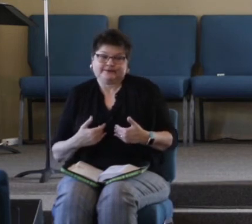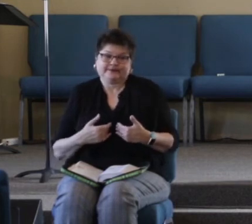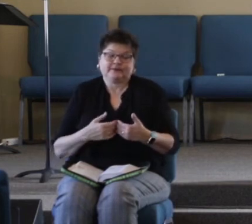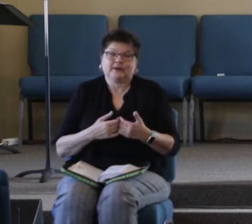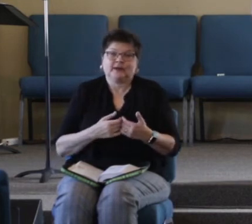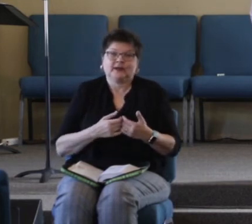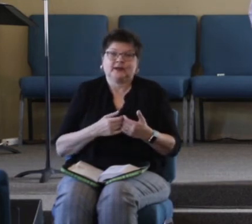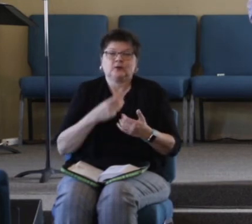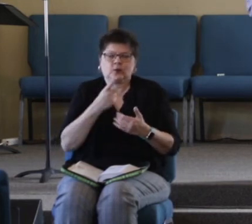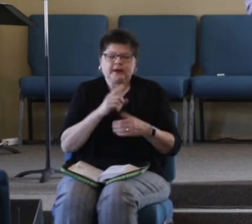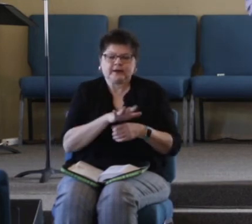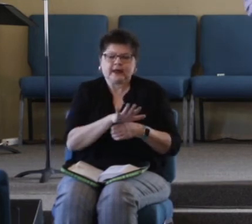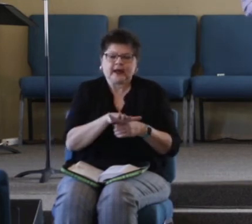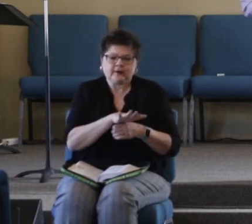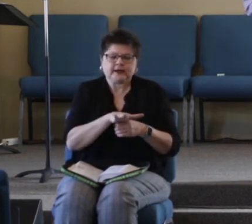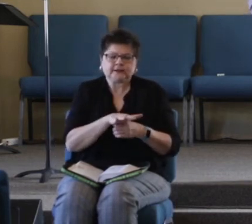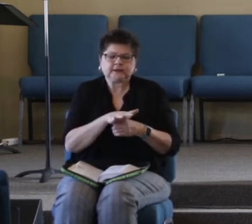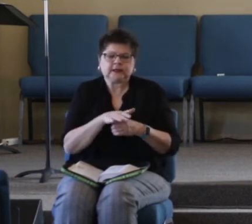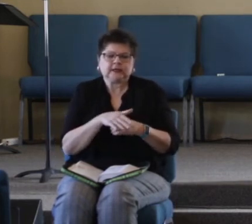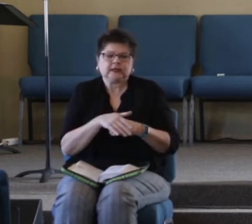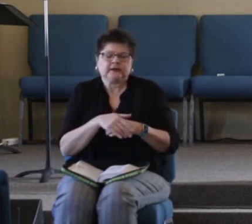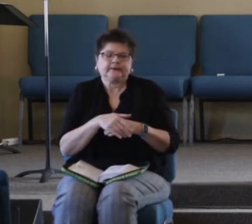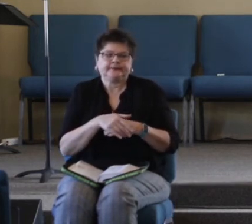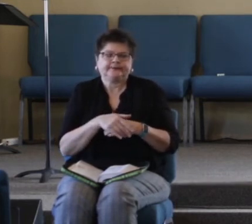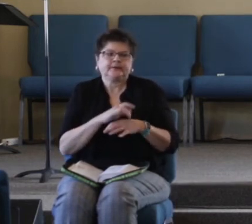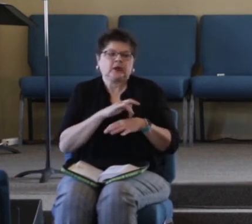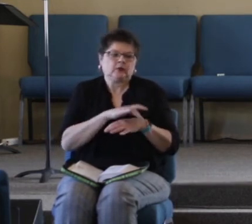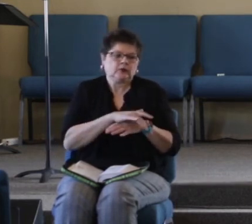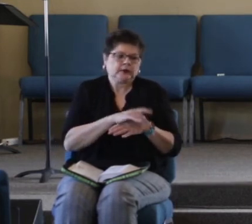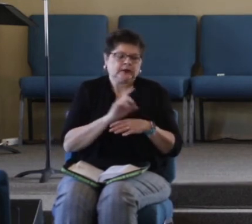the Gospels in the early first century